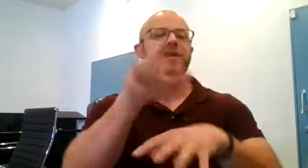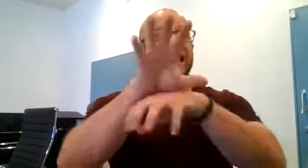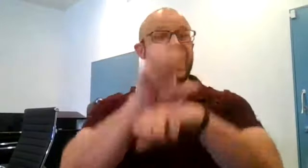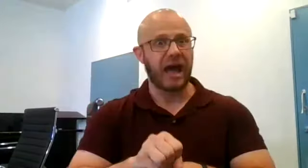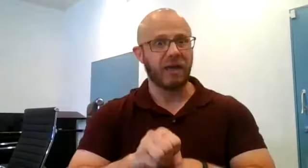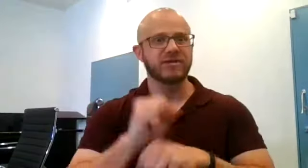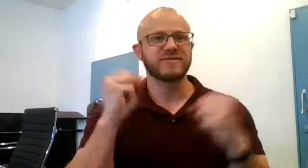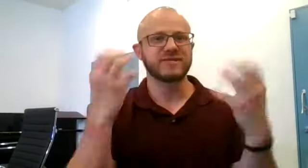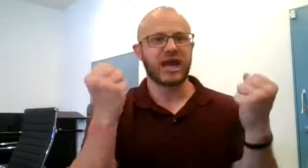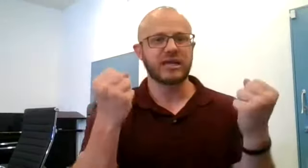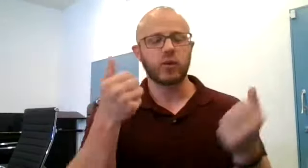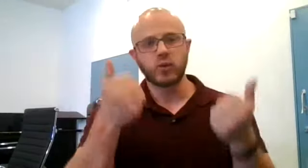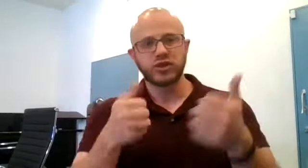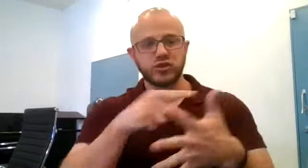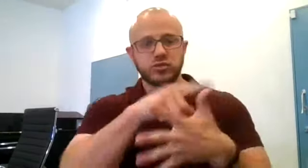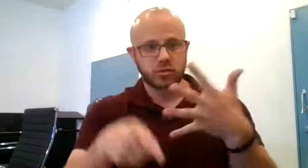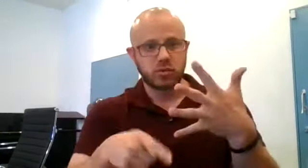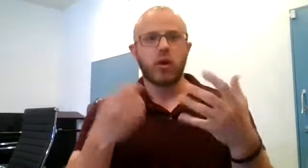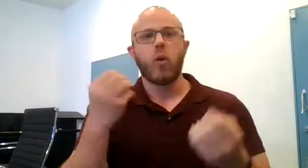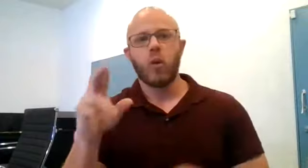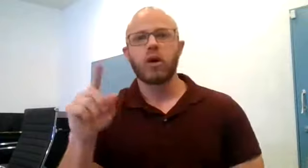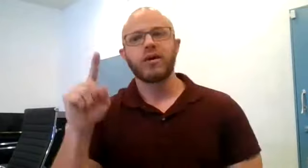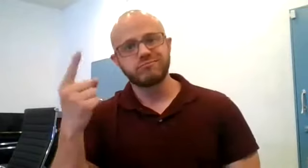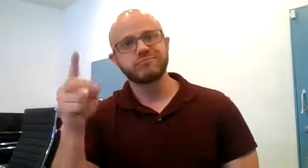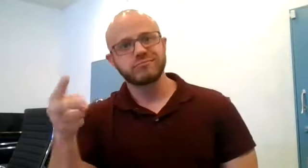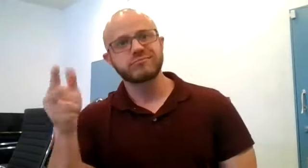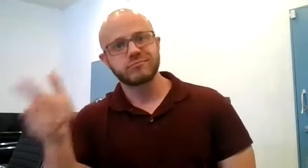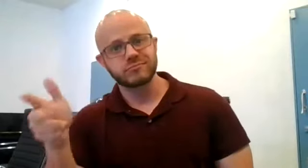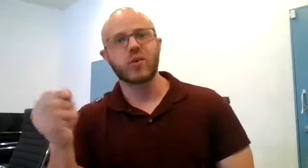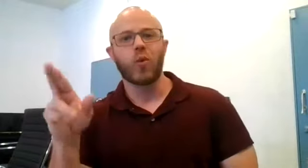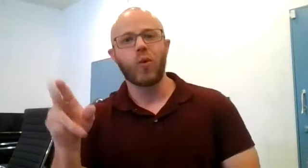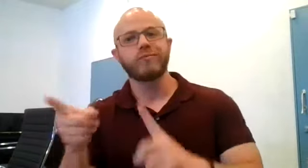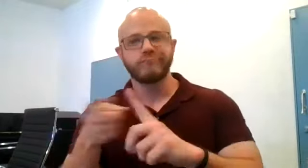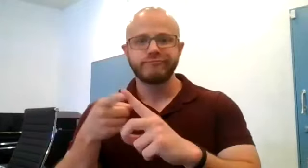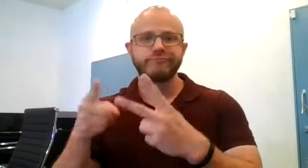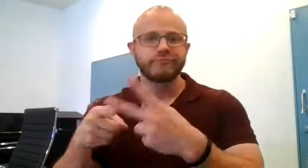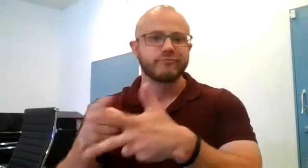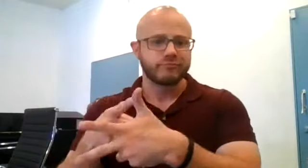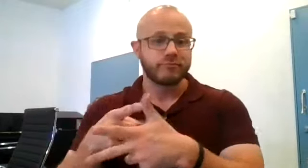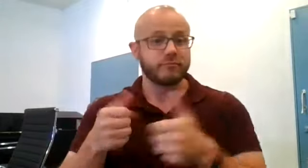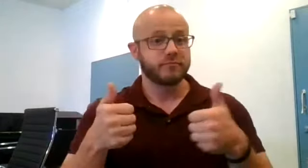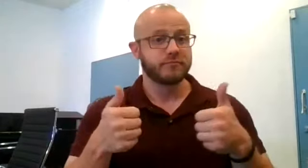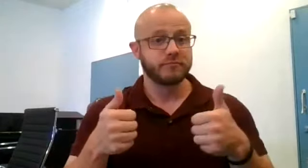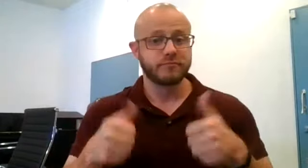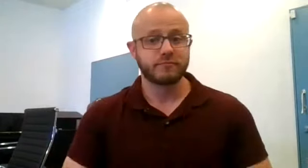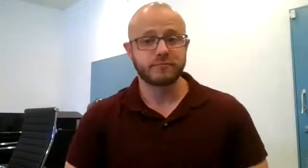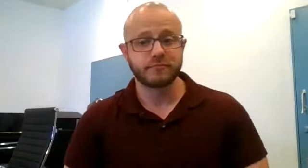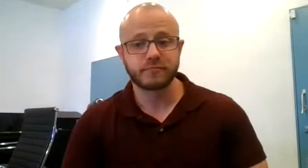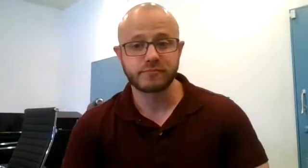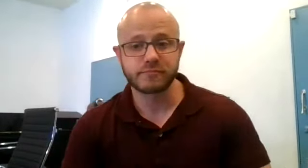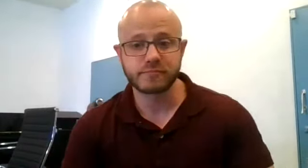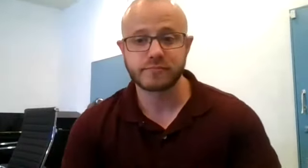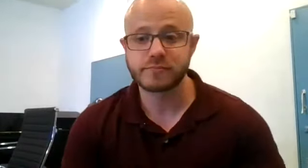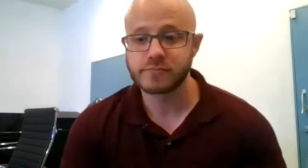So I'll help you get in the habit of signing. Okay. To which one are ordinal versus